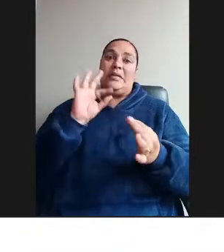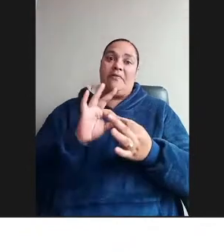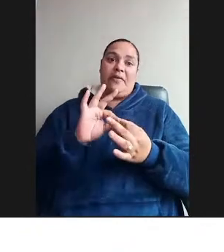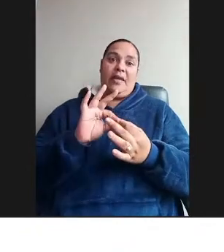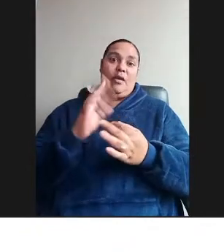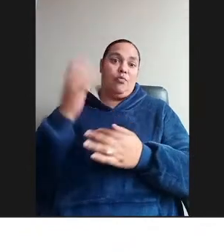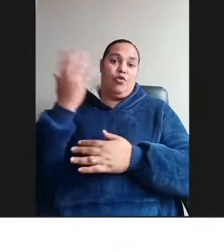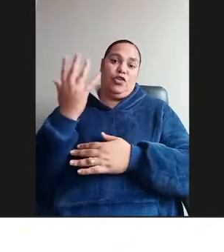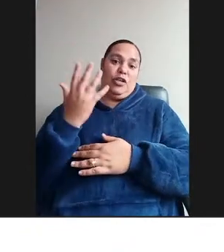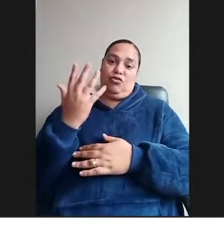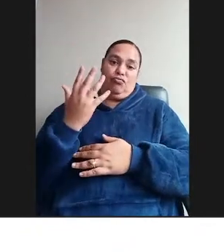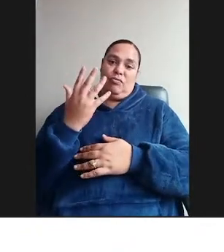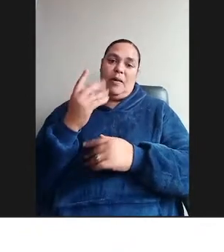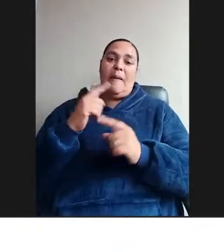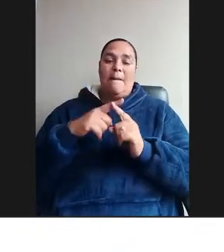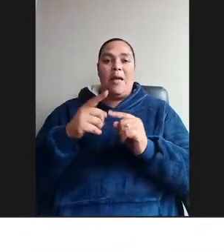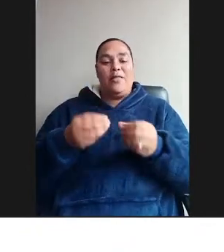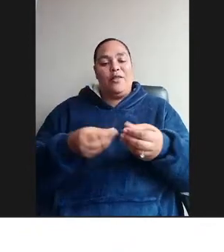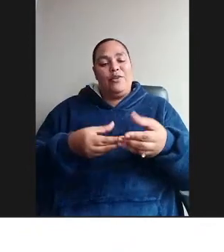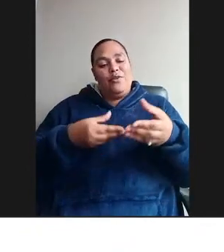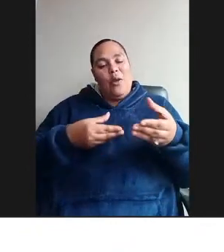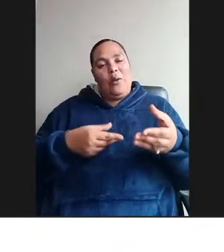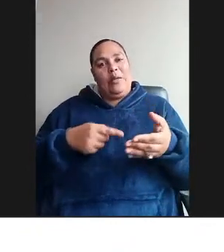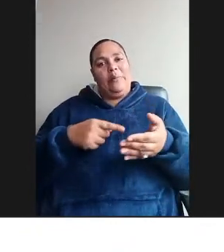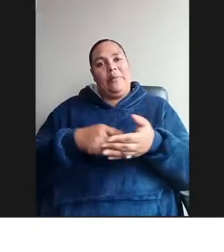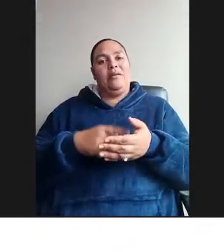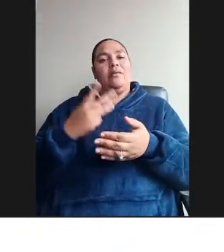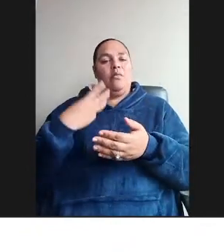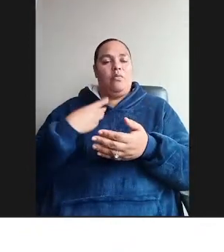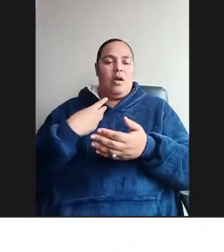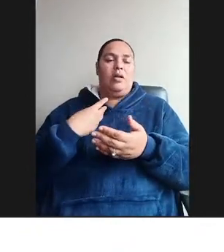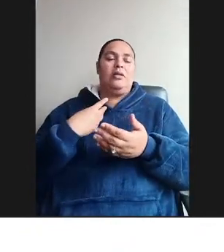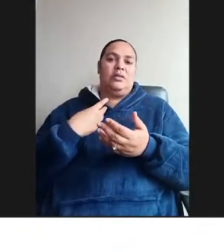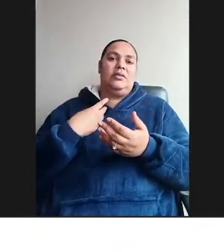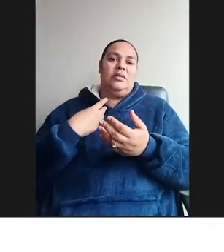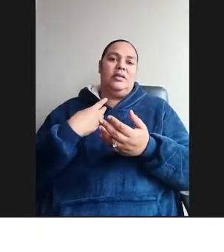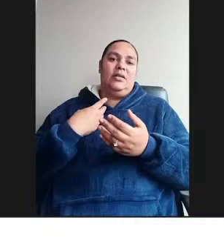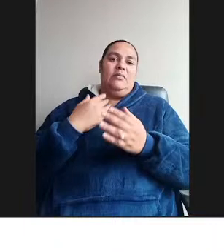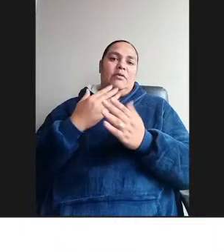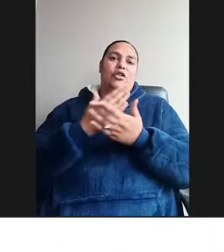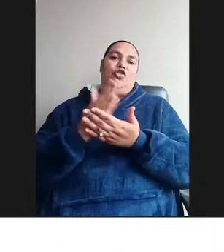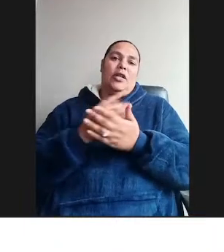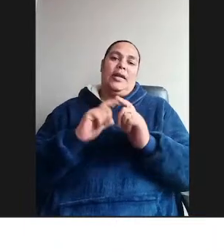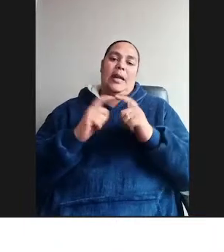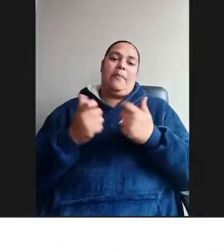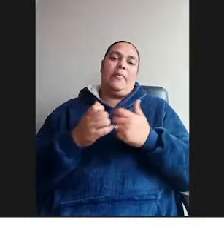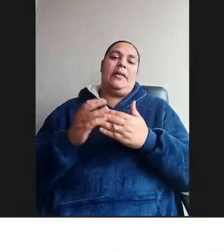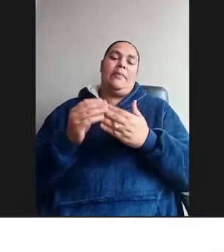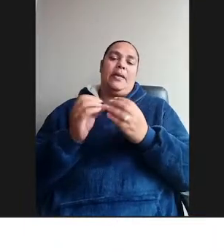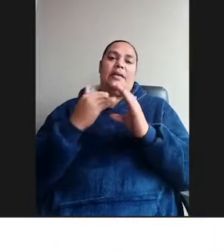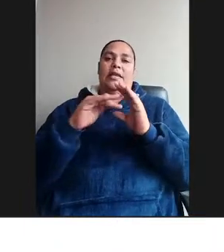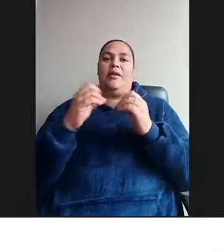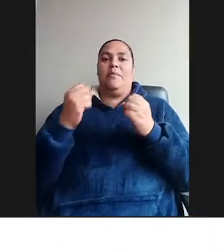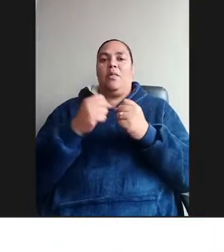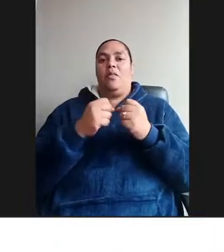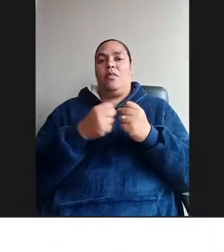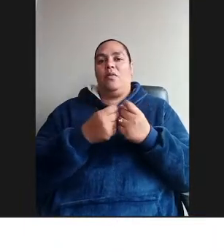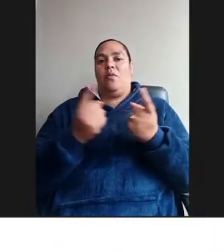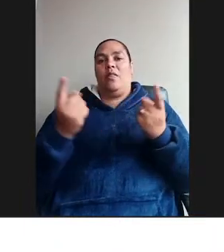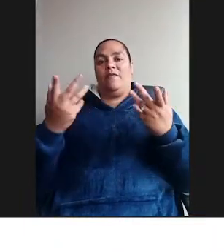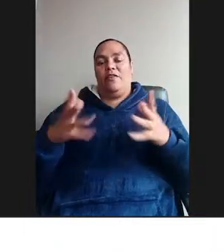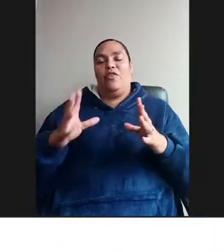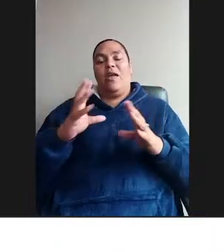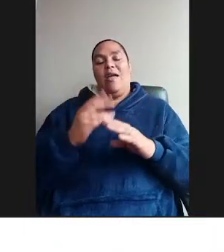presentation. However, the documentation has been shared with the committee members. So there is a directive